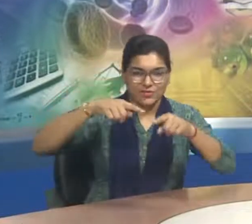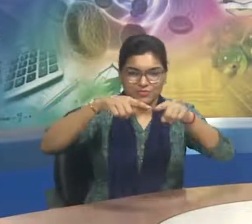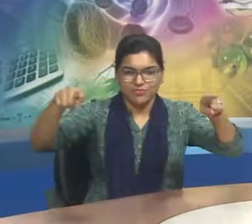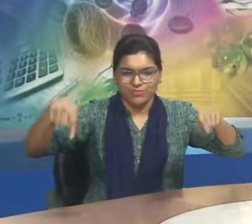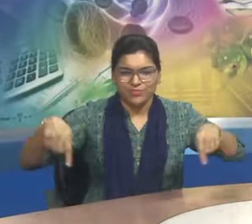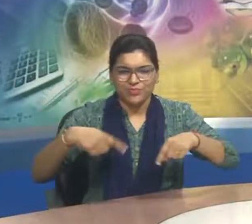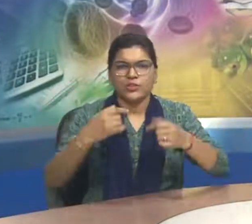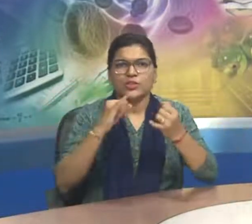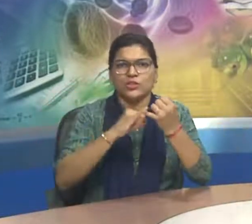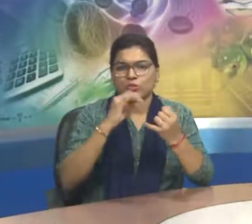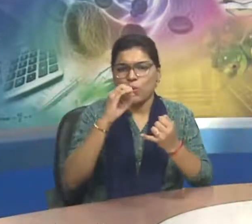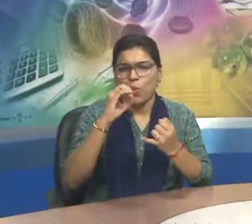is energy.